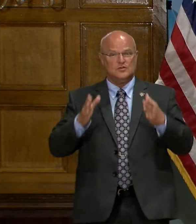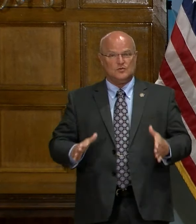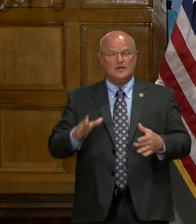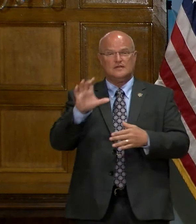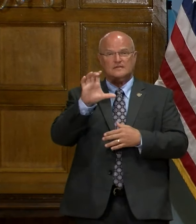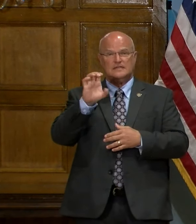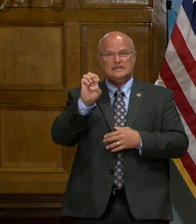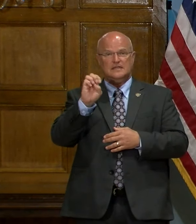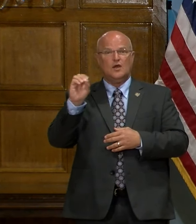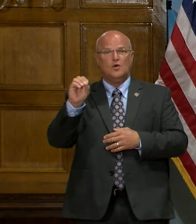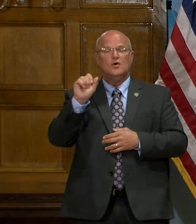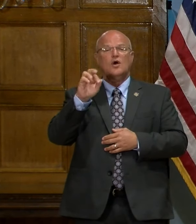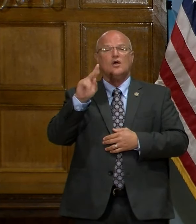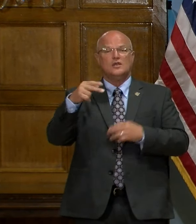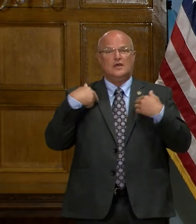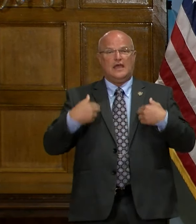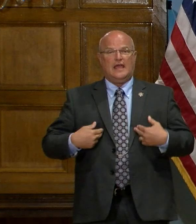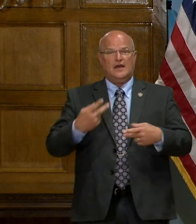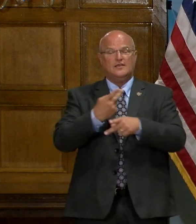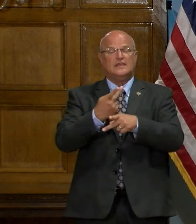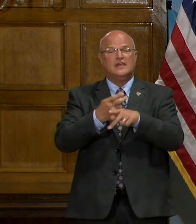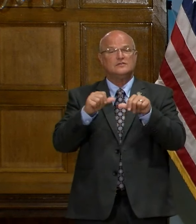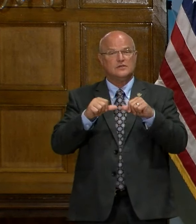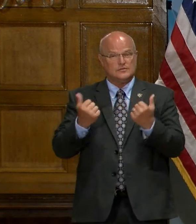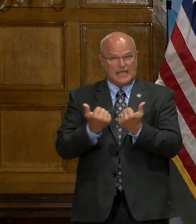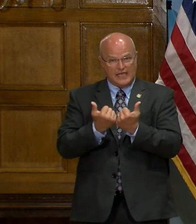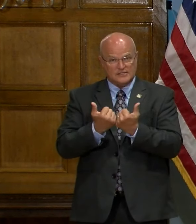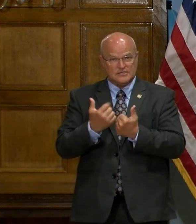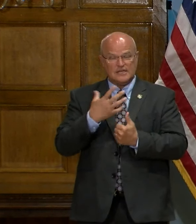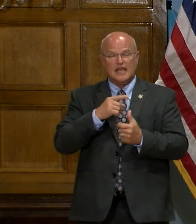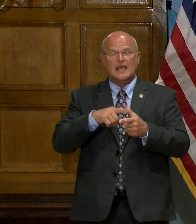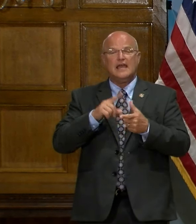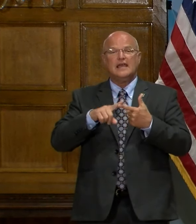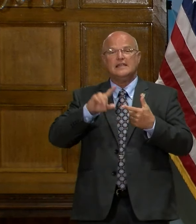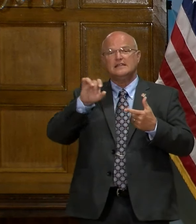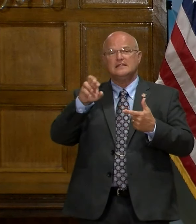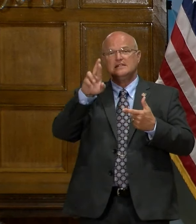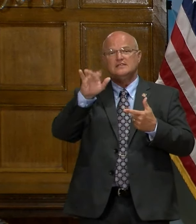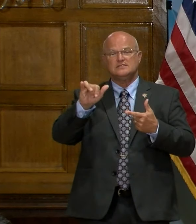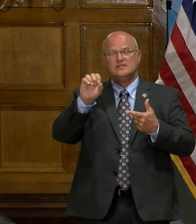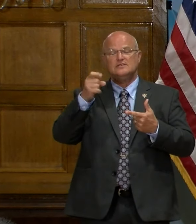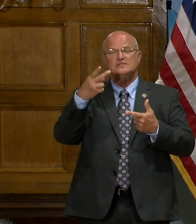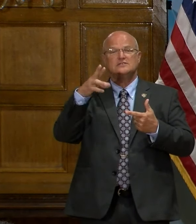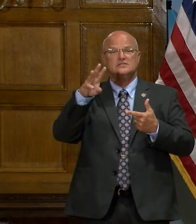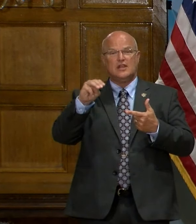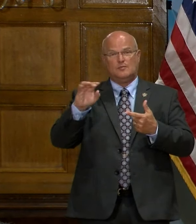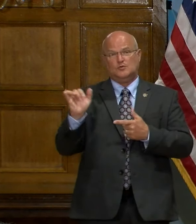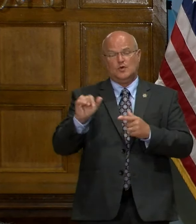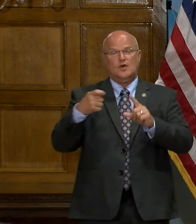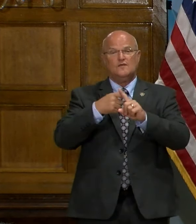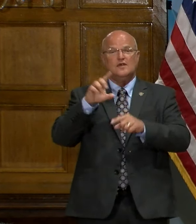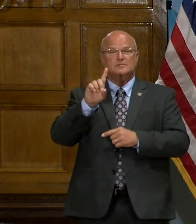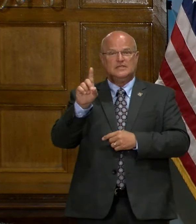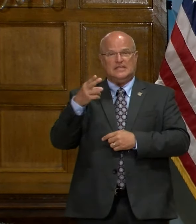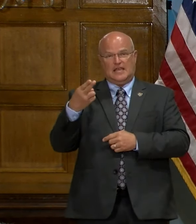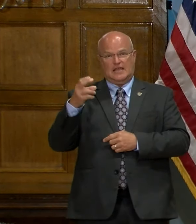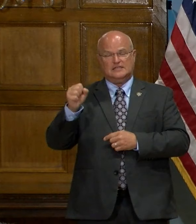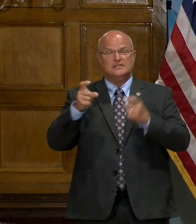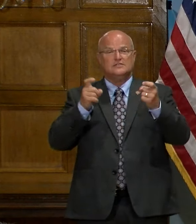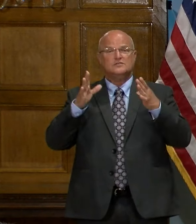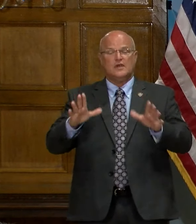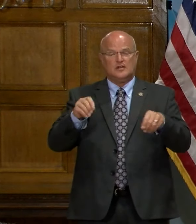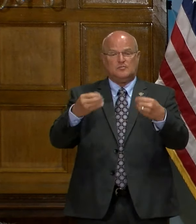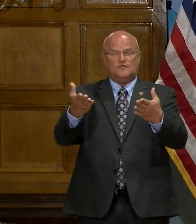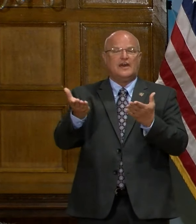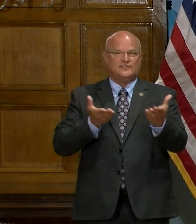and CEO of the Arkansas Healthcare Association, and then Jerry Sharam as well from DHS, Director of